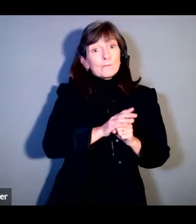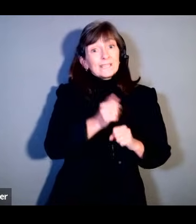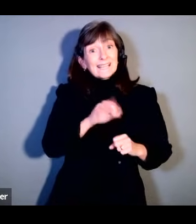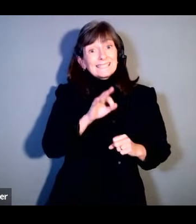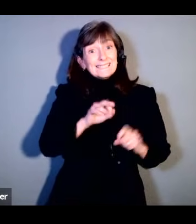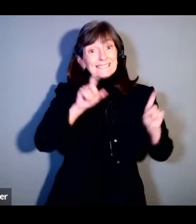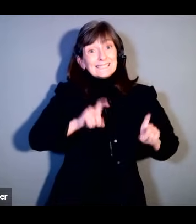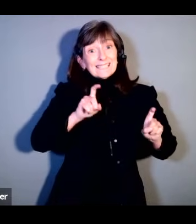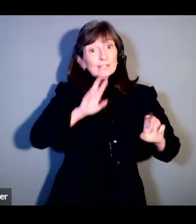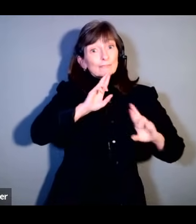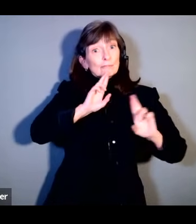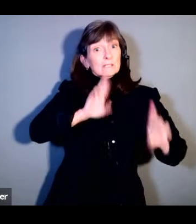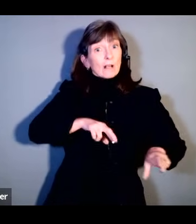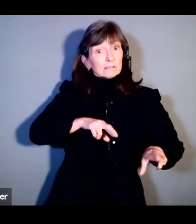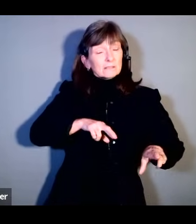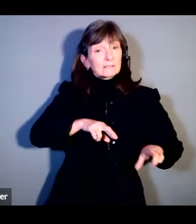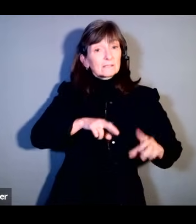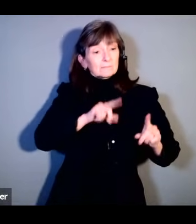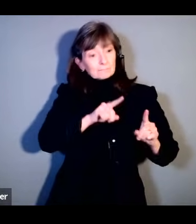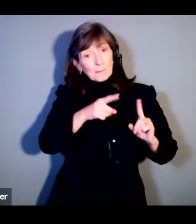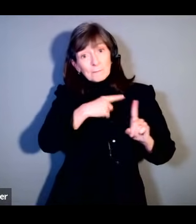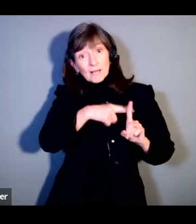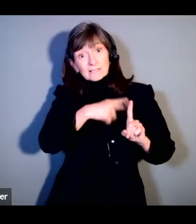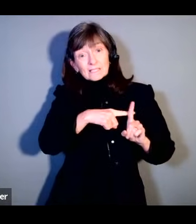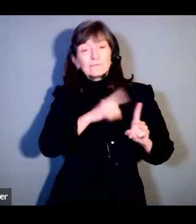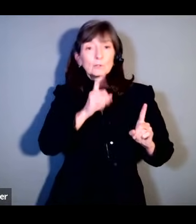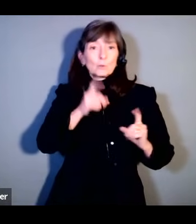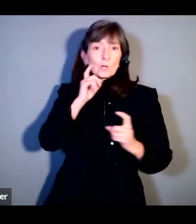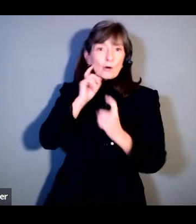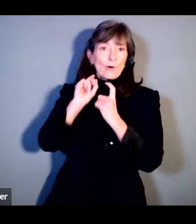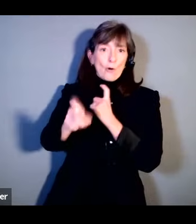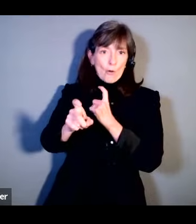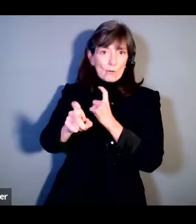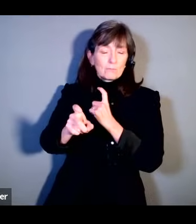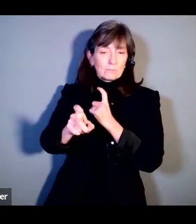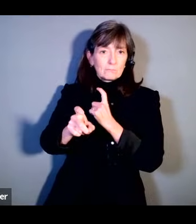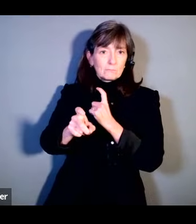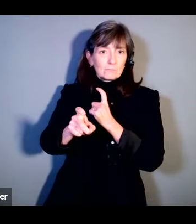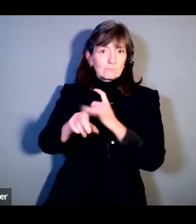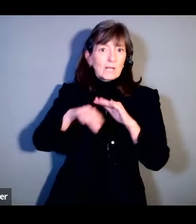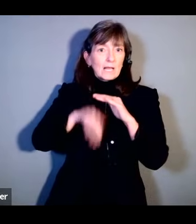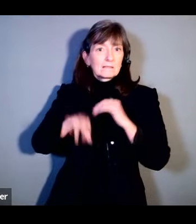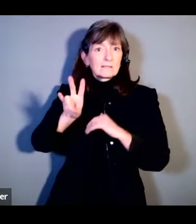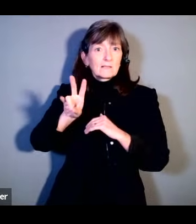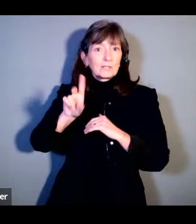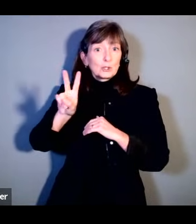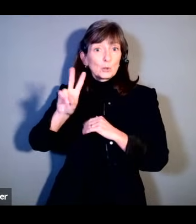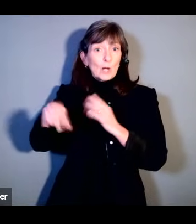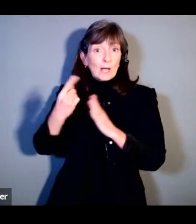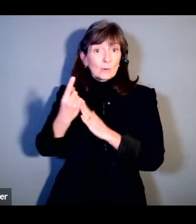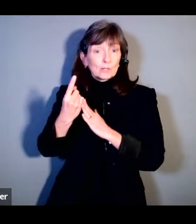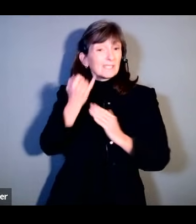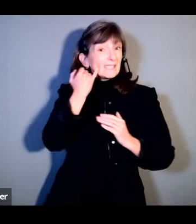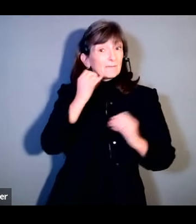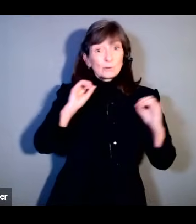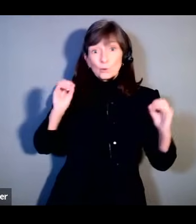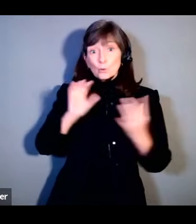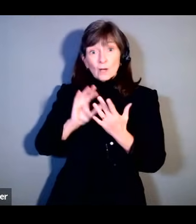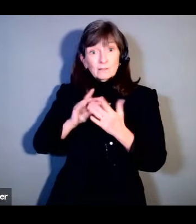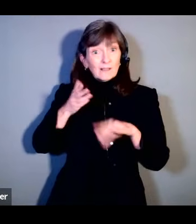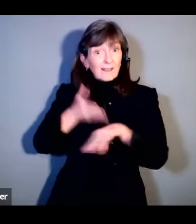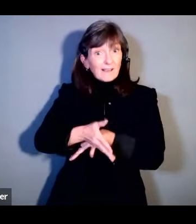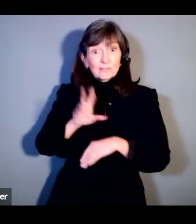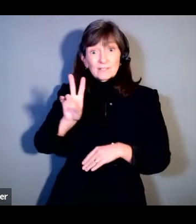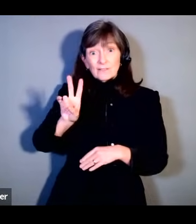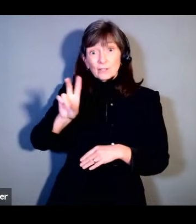available. So if your test result is positive, you will be called by public health within 72 hours. If you have not been contacted after